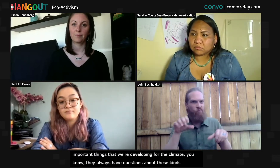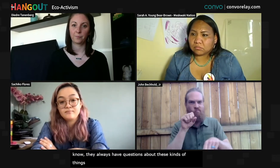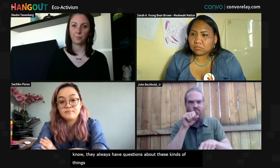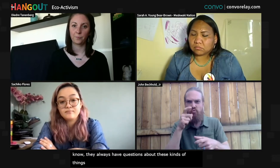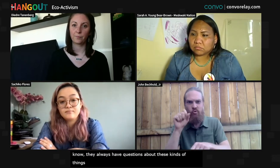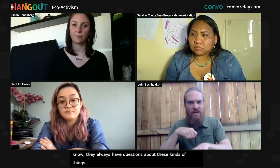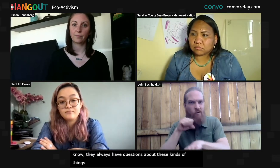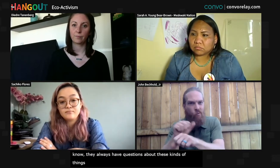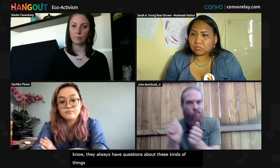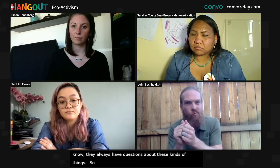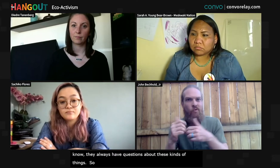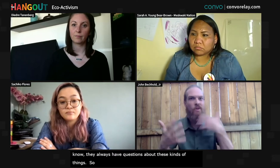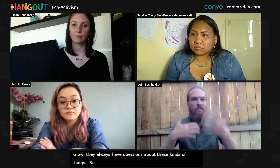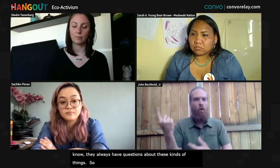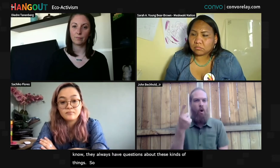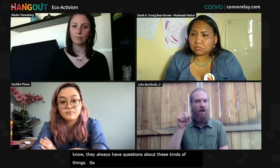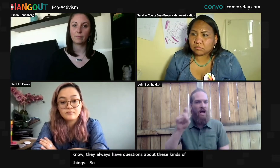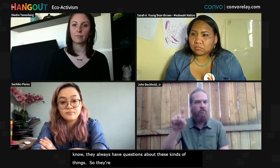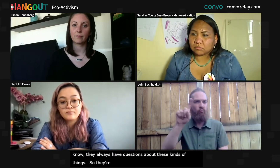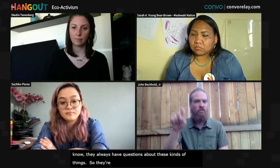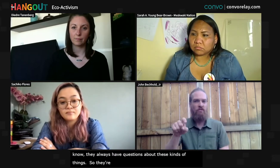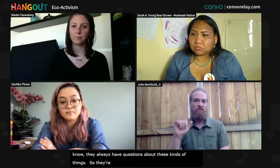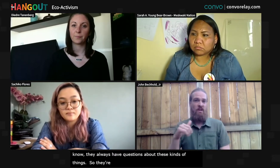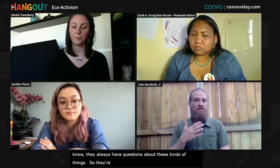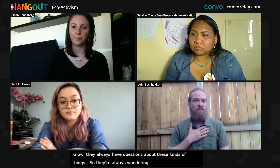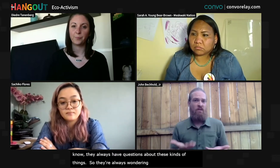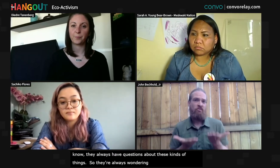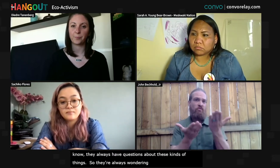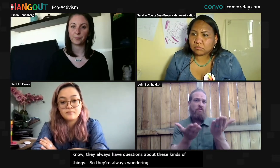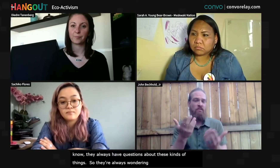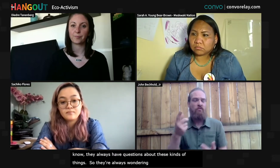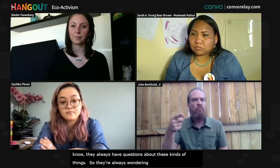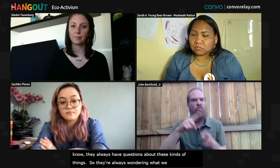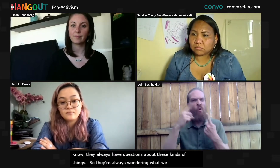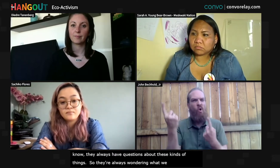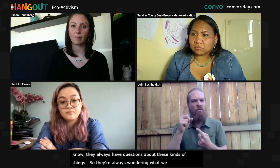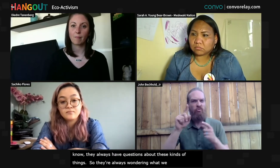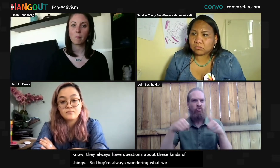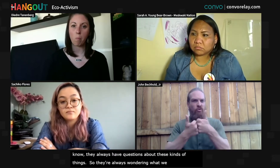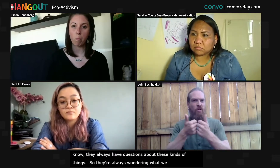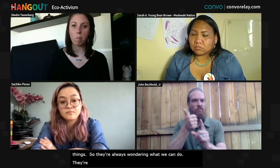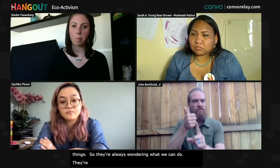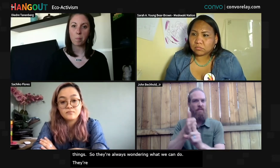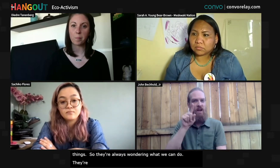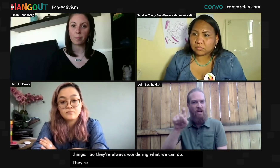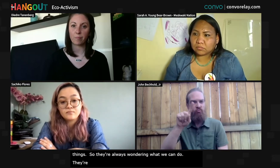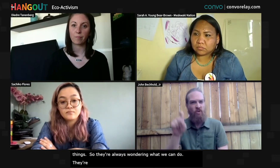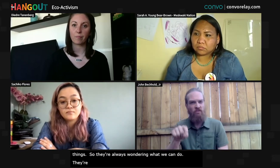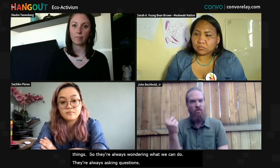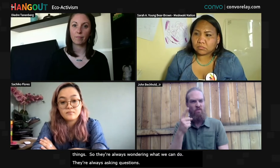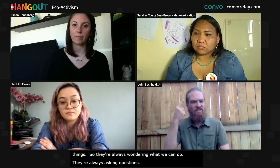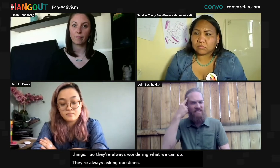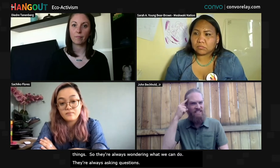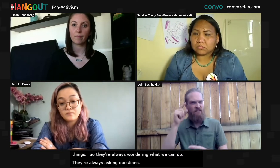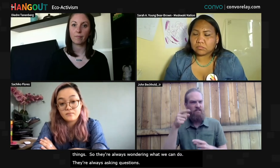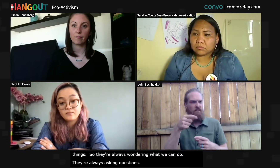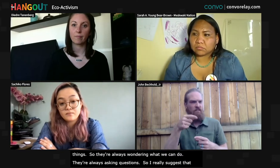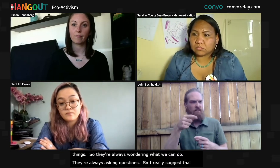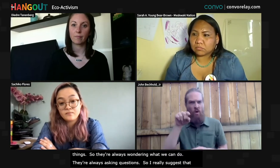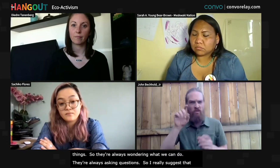they're always wondering what we can do. They're always asking questions. And so I really suggest that and challenge everybody to go ahead and